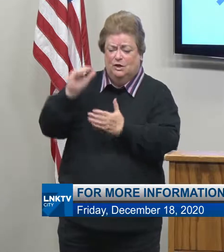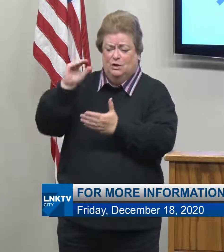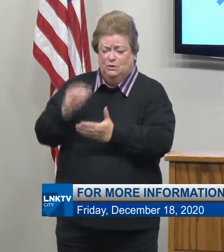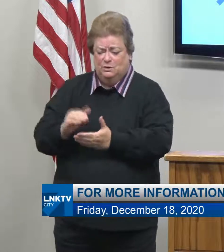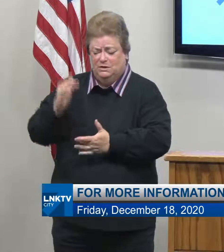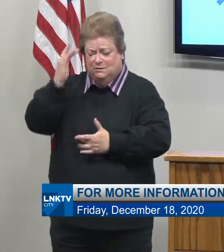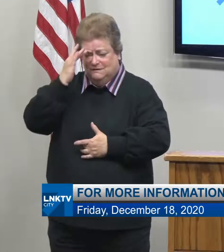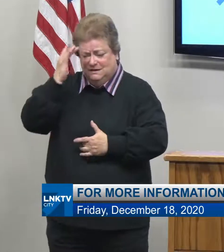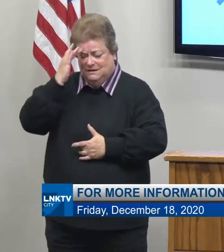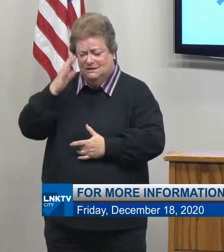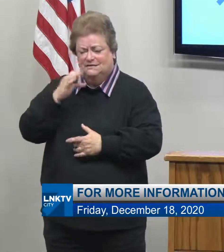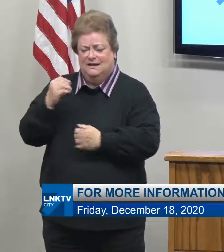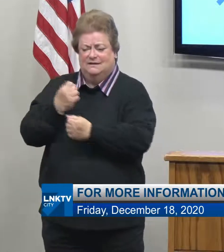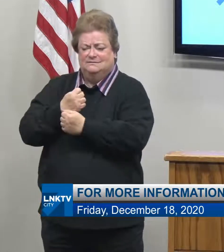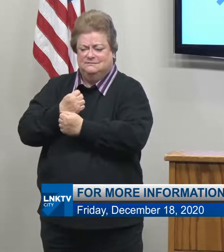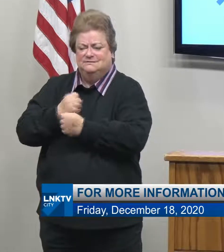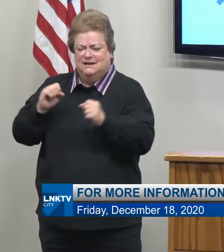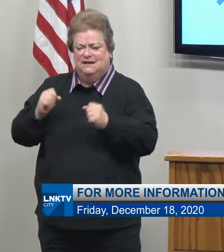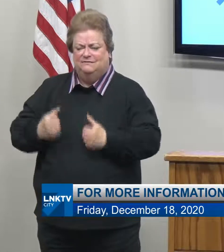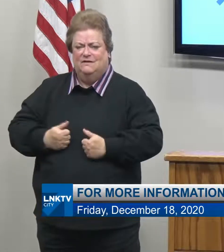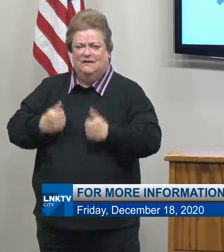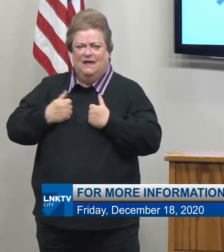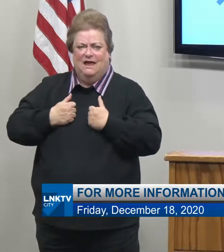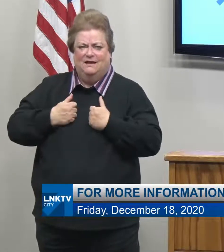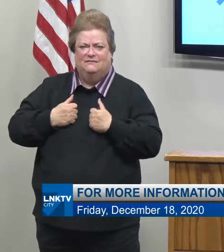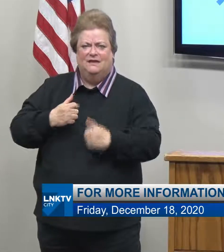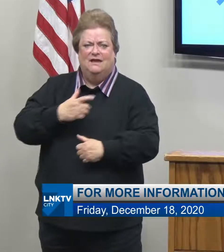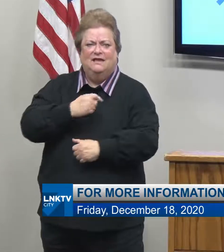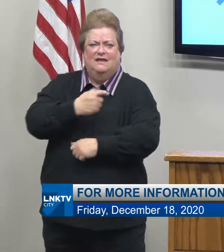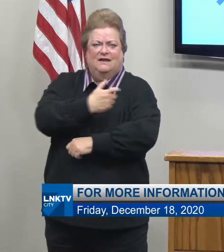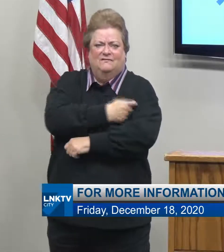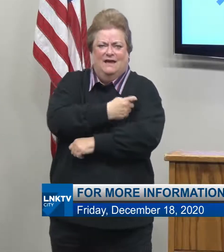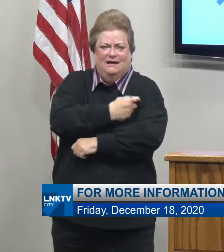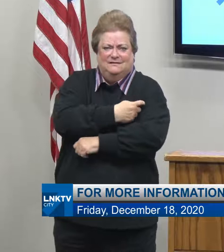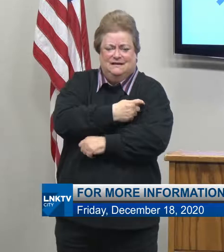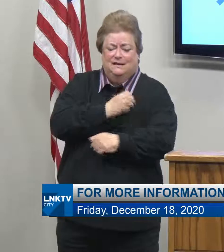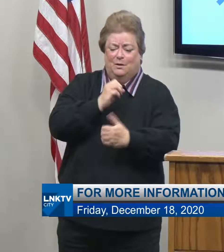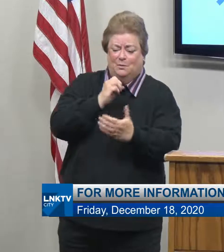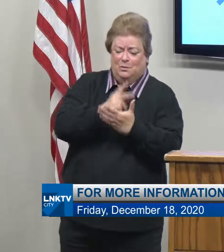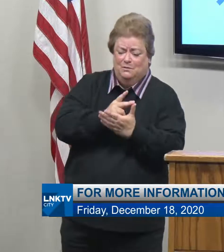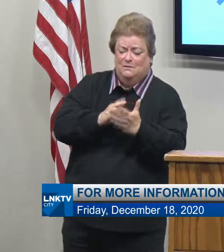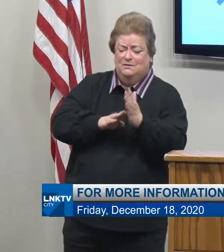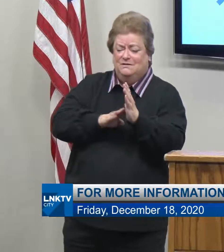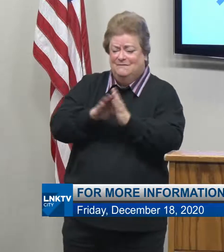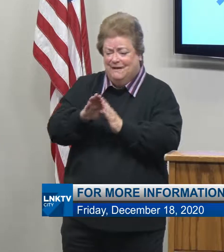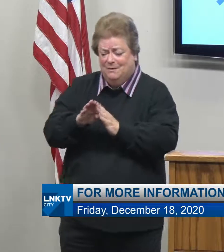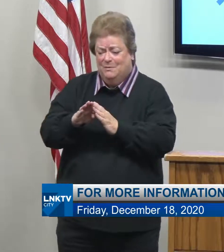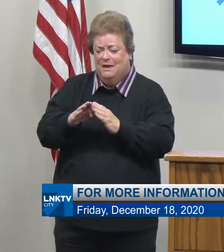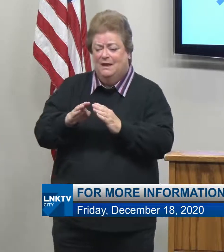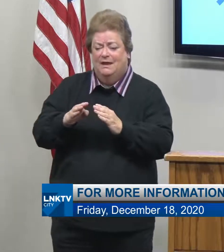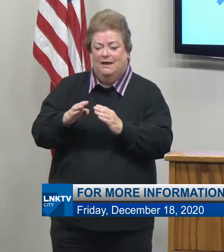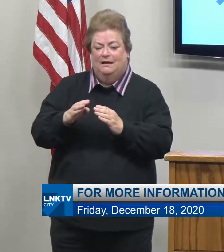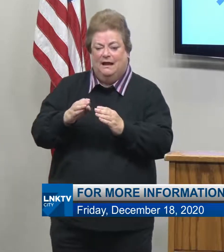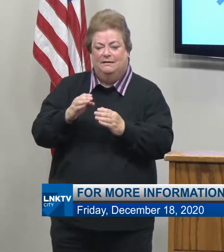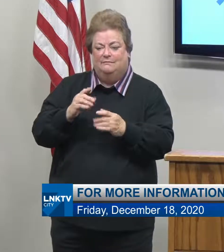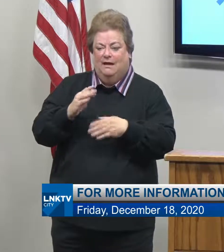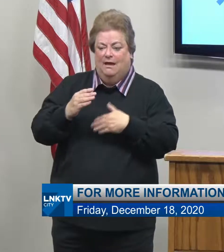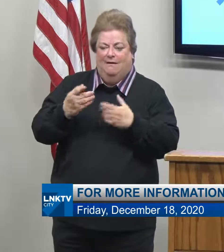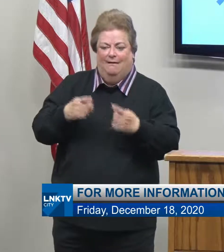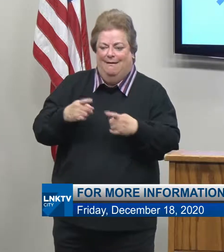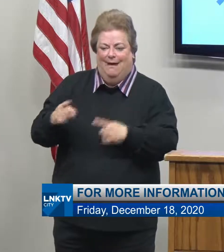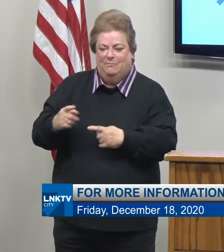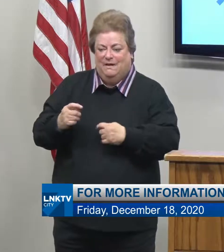and save lives. While COVID-19 vaccine development and approval occurred at an accelerated pace,